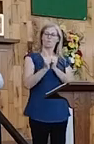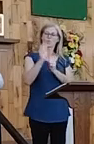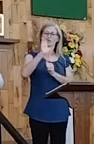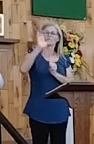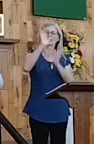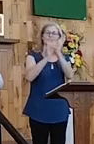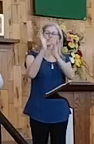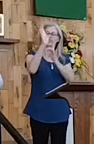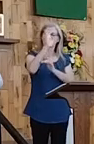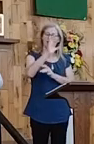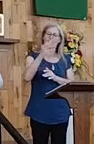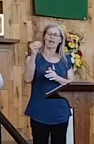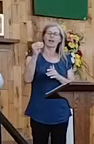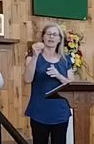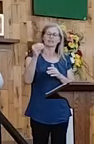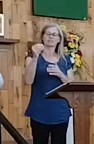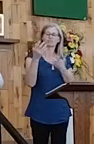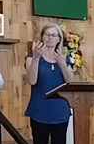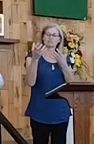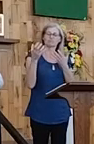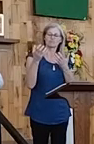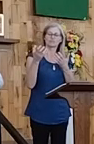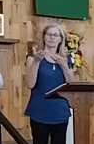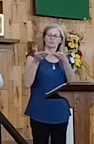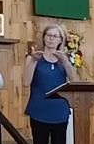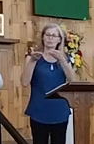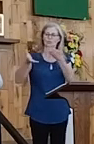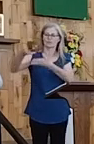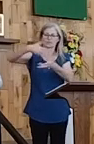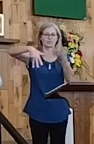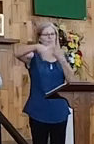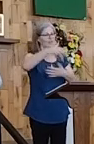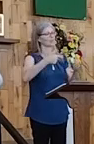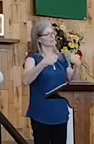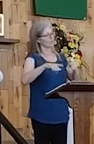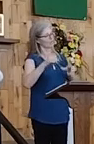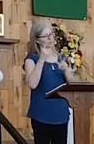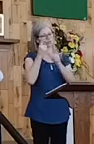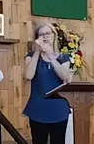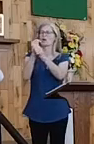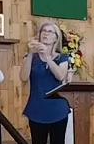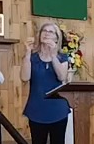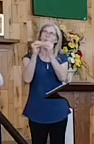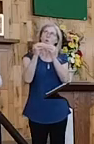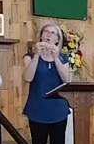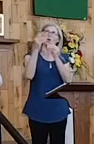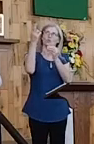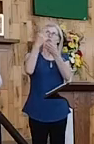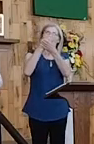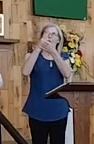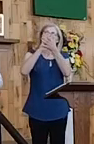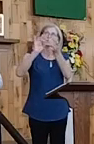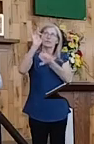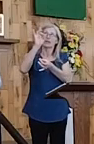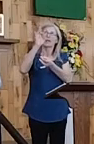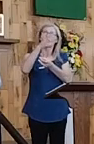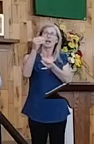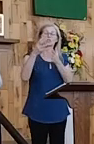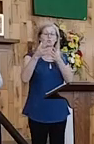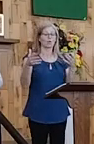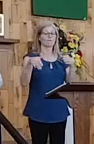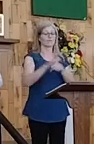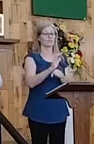and a desire to be of service to all, while they entrust themselves more fully to the Holy Spirit. And so,